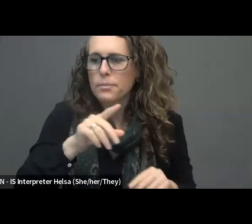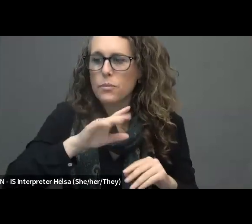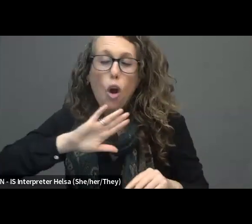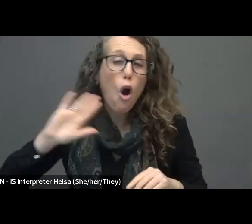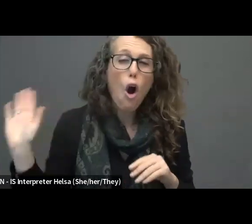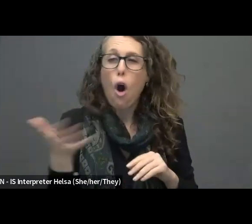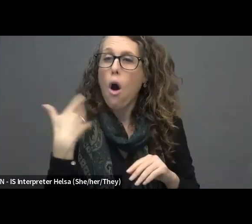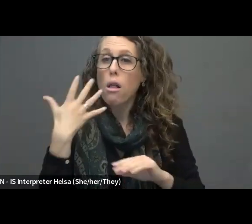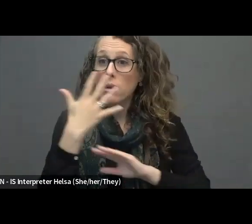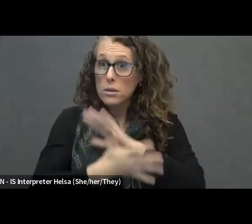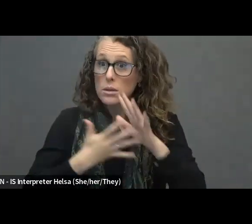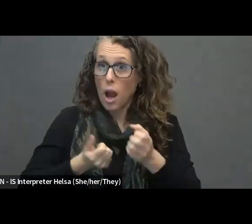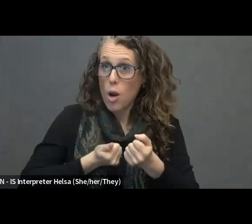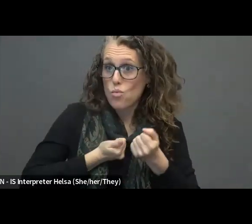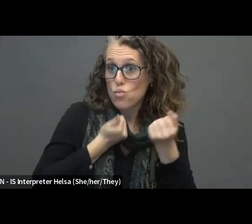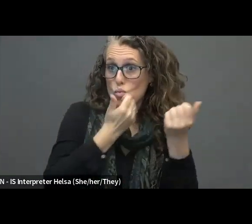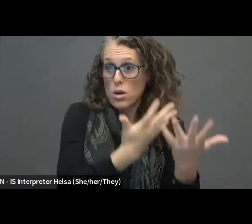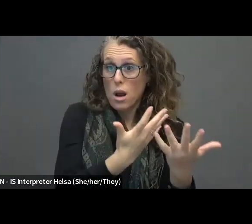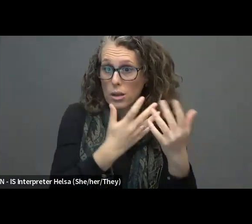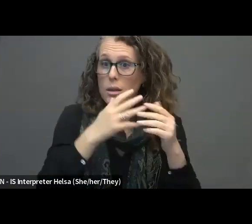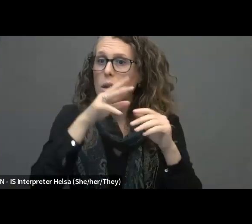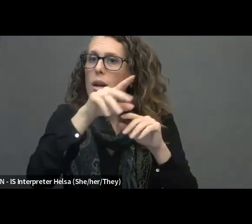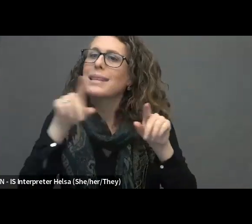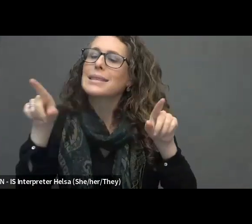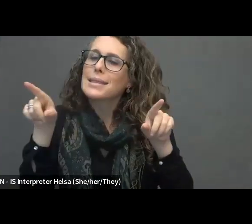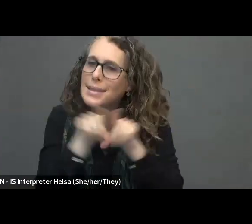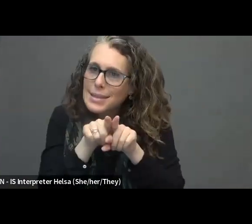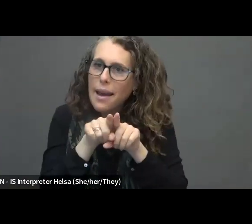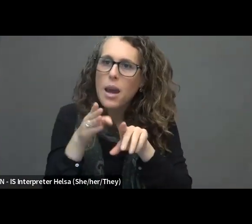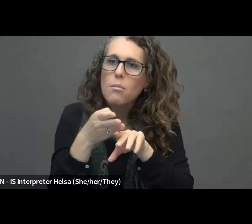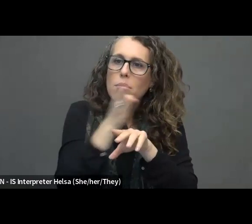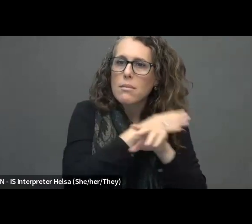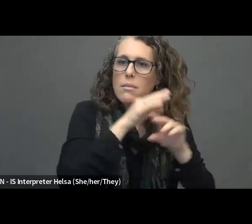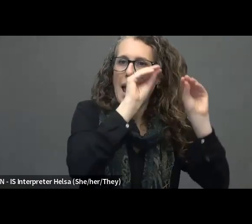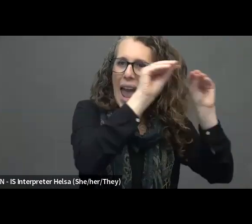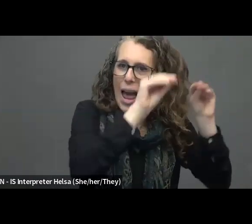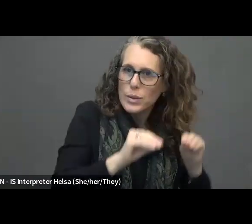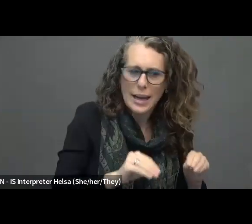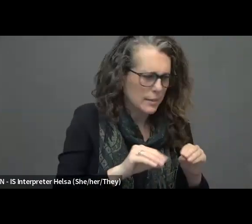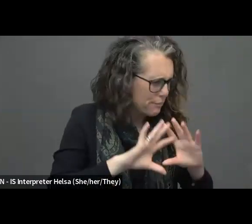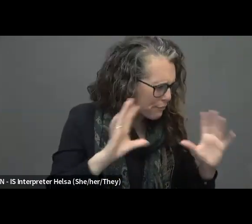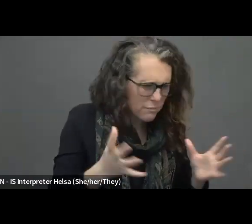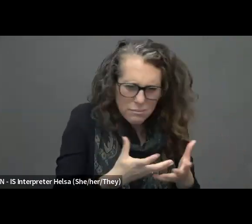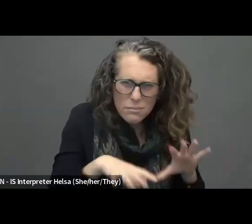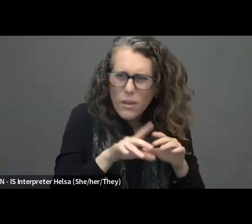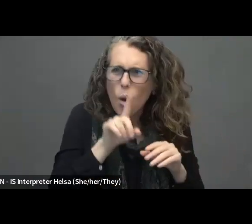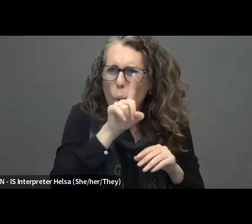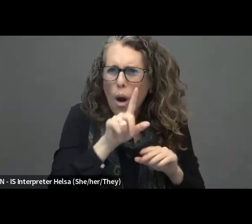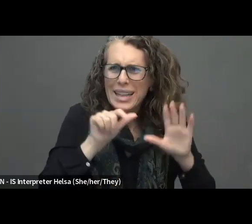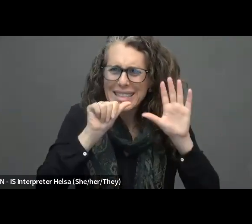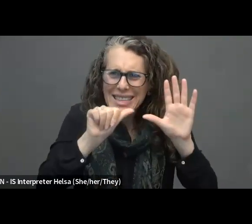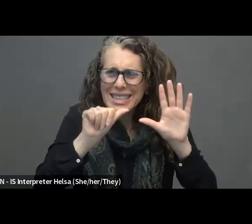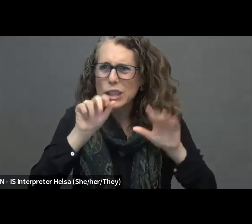was the same as the one we used for the annotated data. That's like 162 productions, which